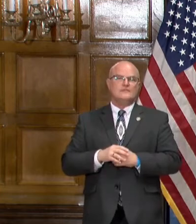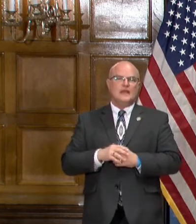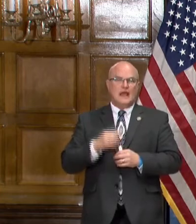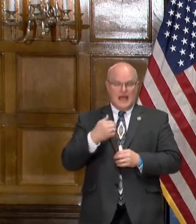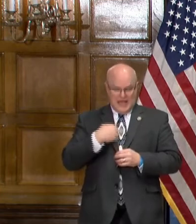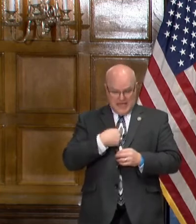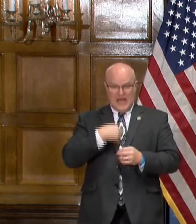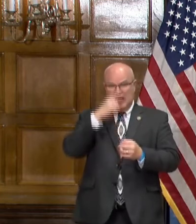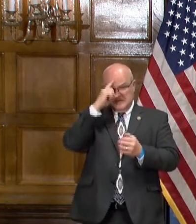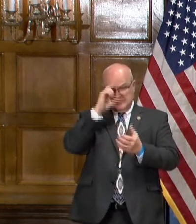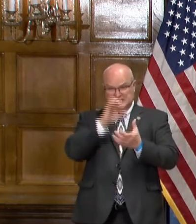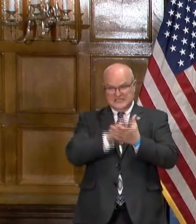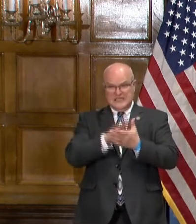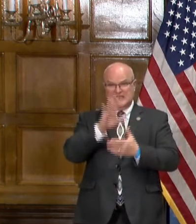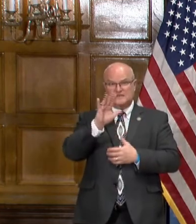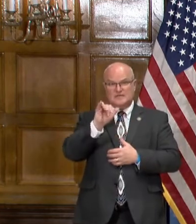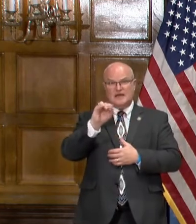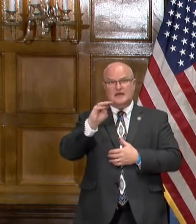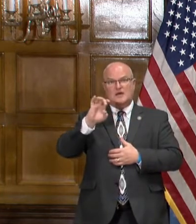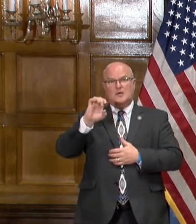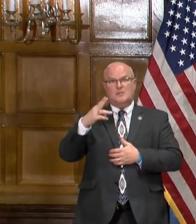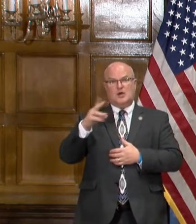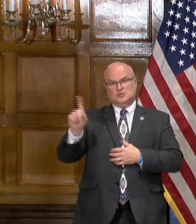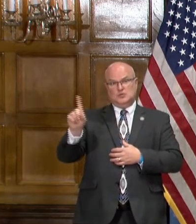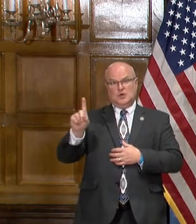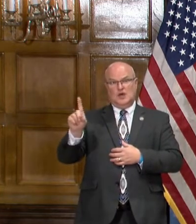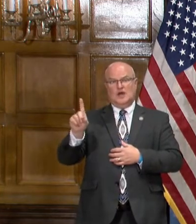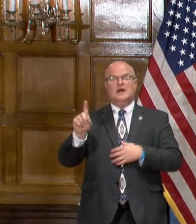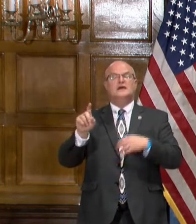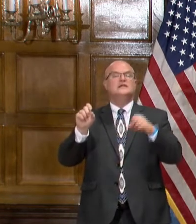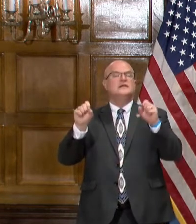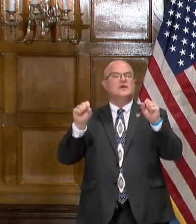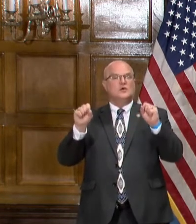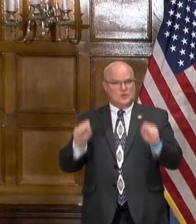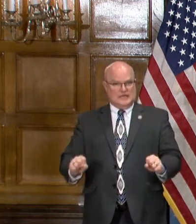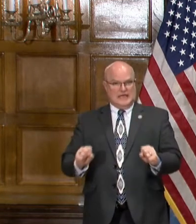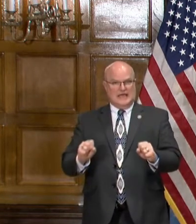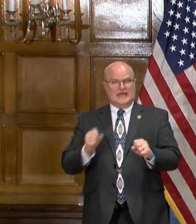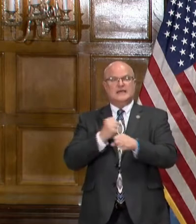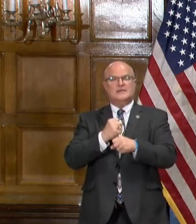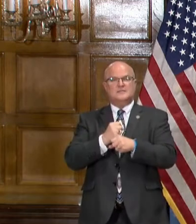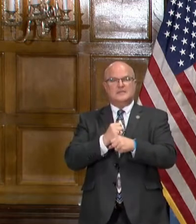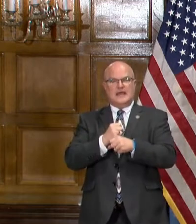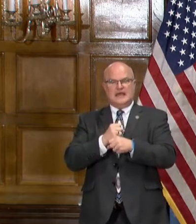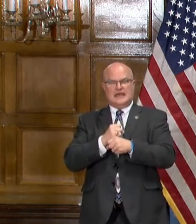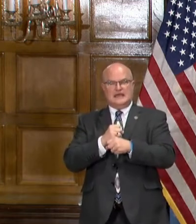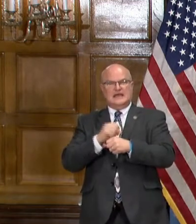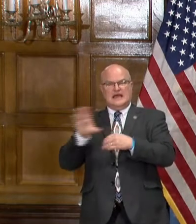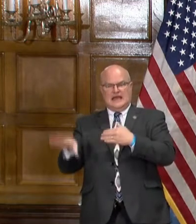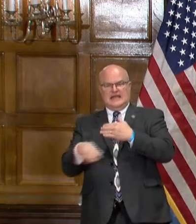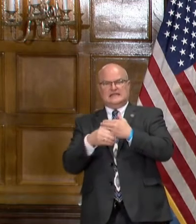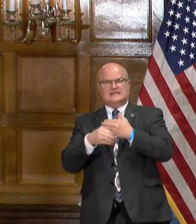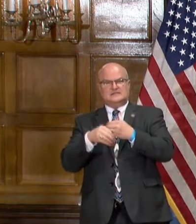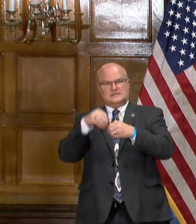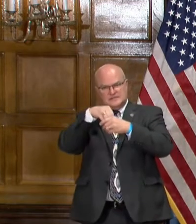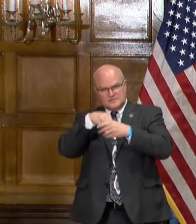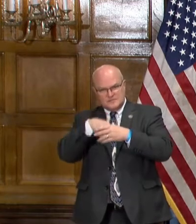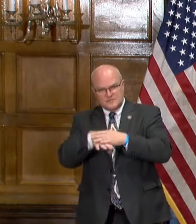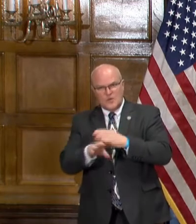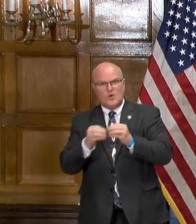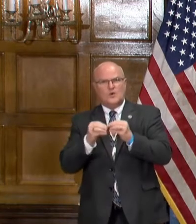do believe that by March 1, we will be able to make additional steps into 1B,